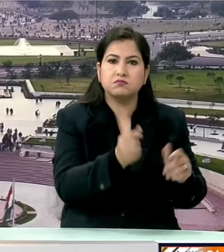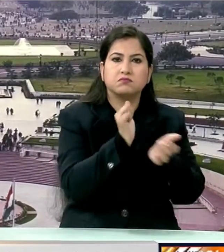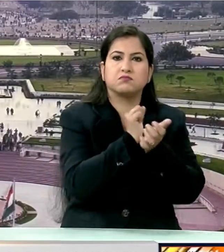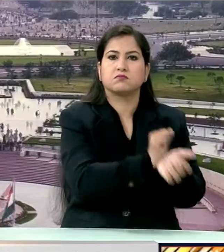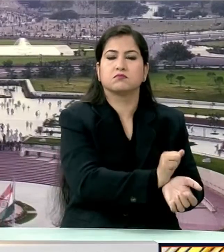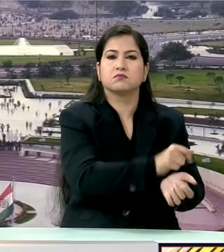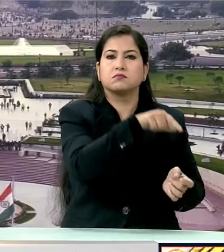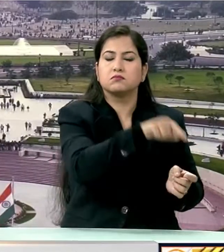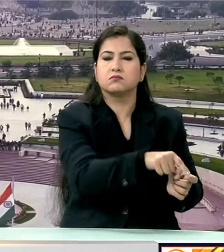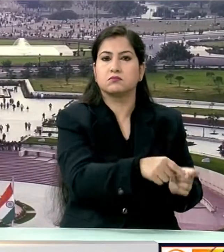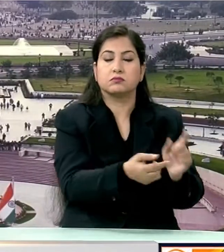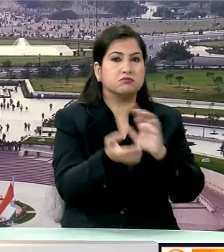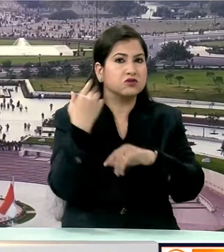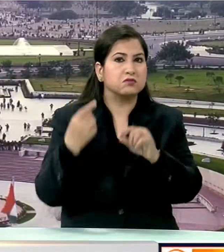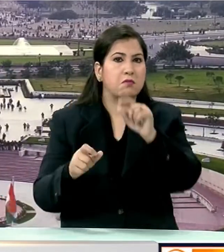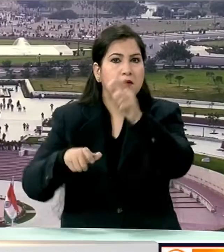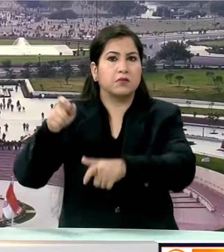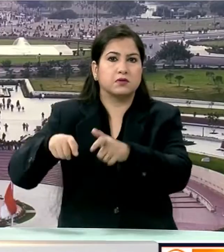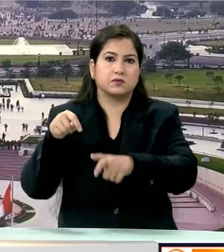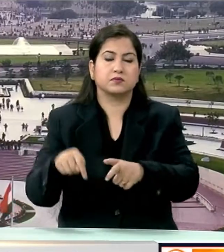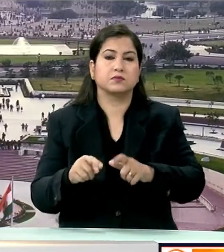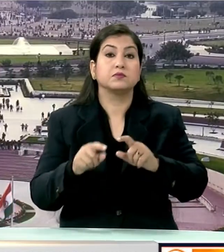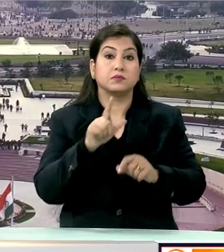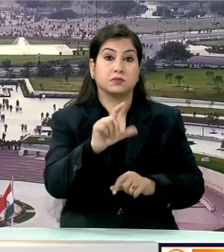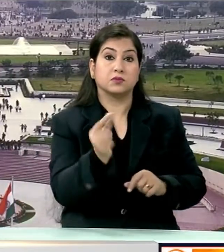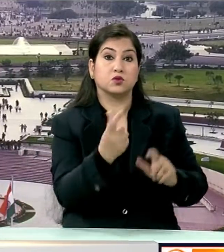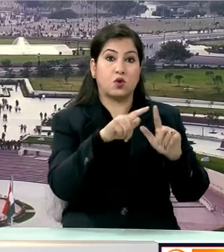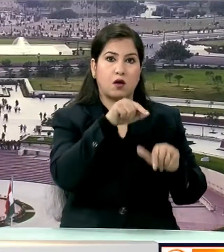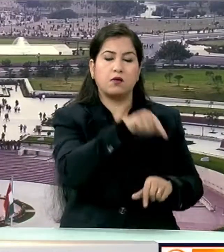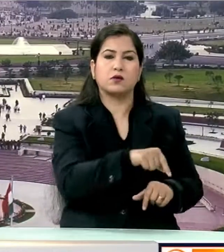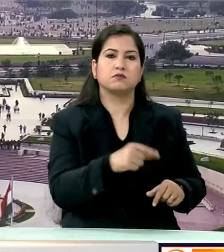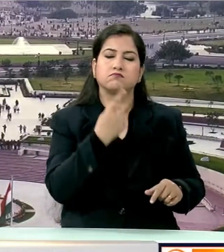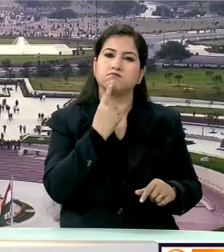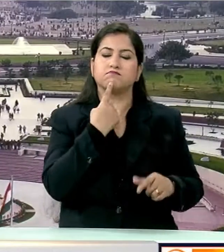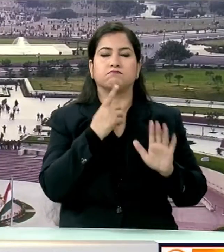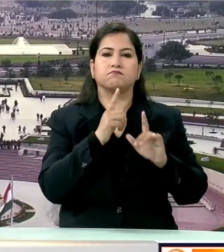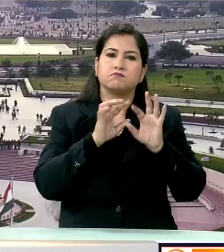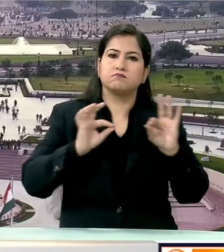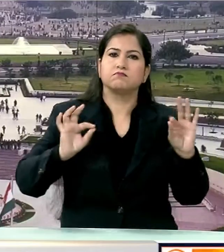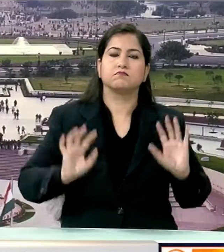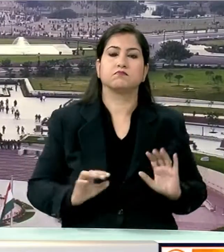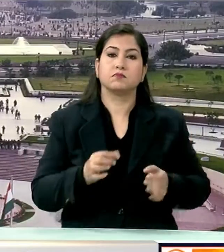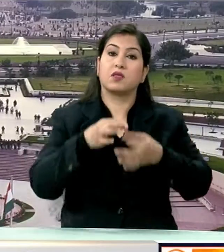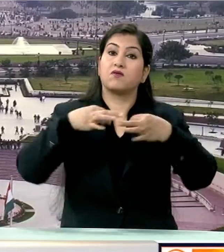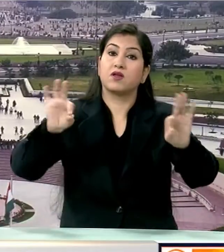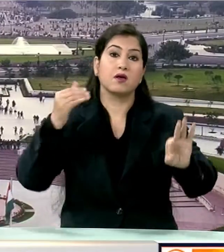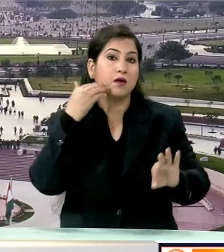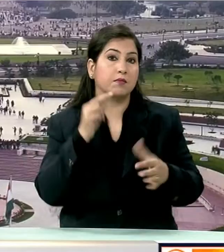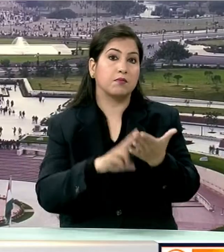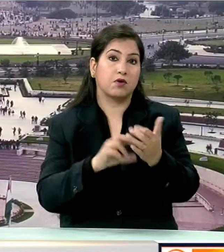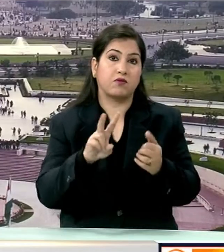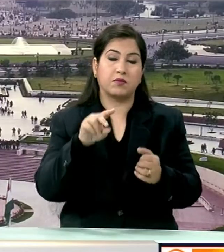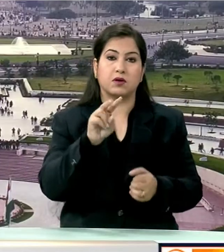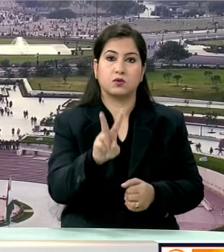in return of public contracts. Lula has maintained his innocence and was freed in November 2019